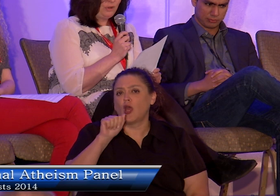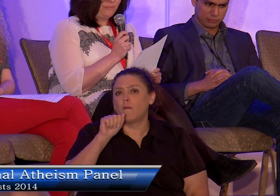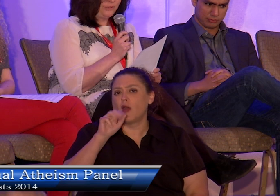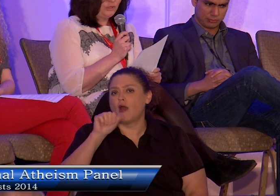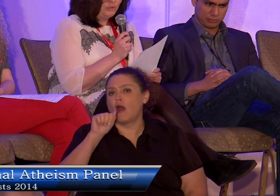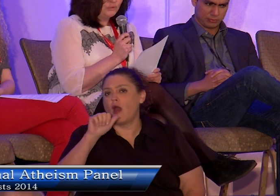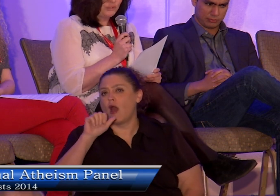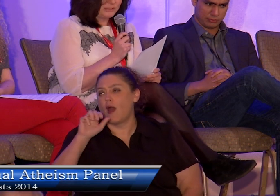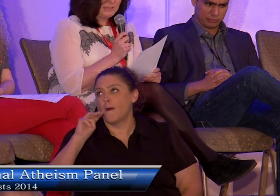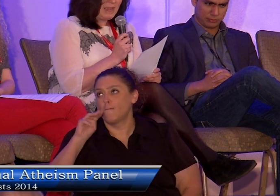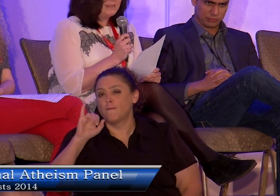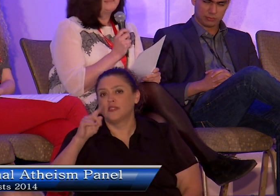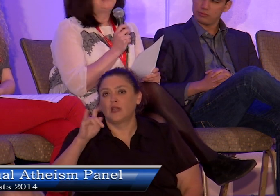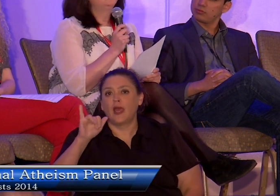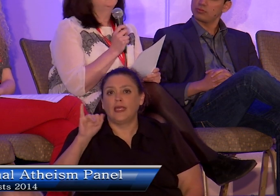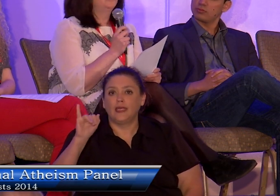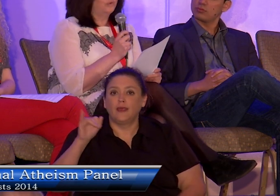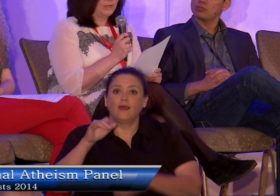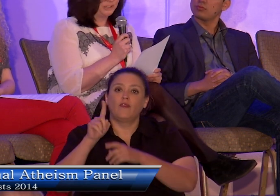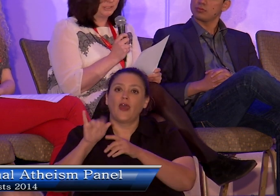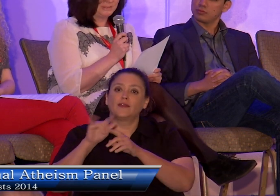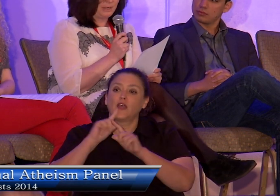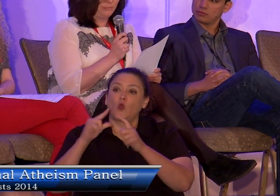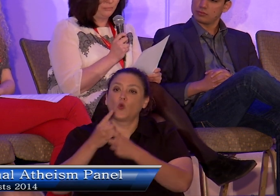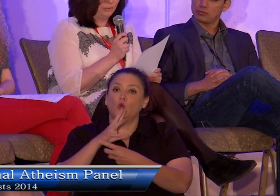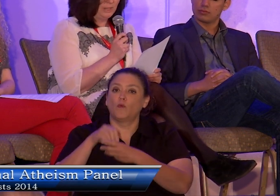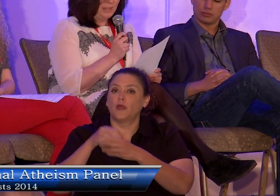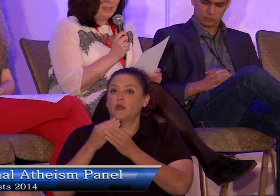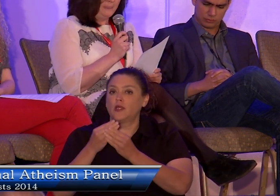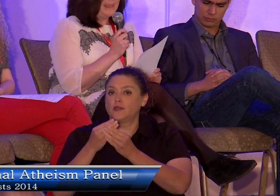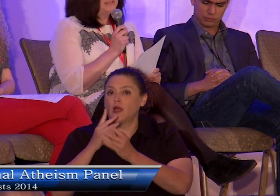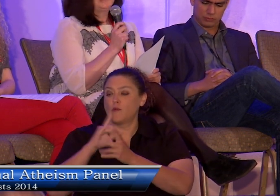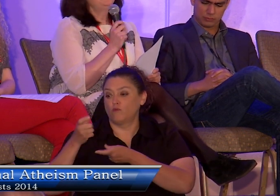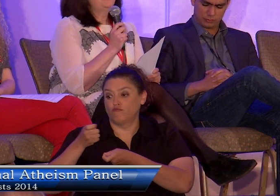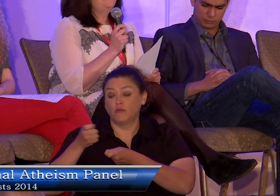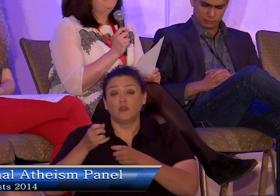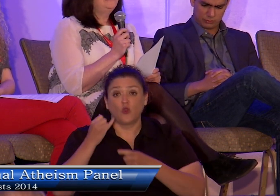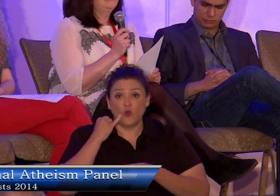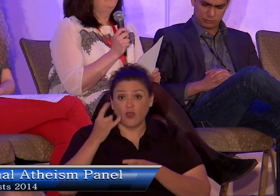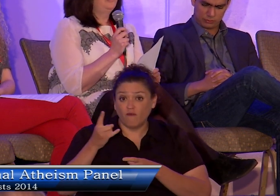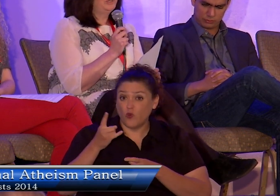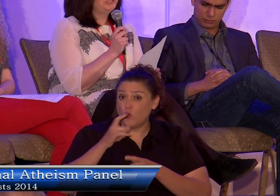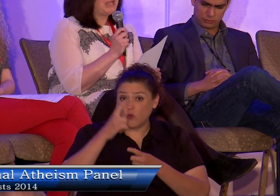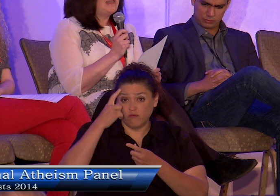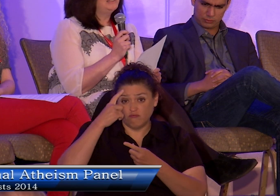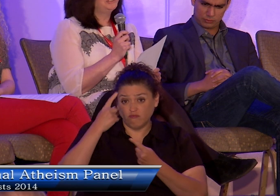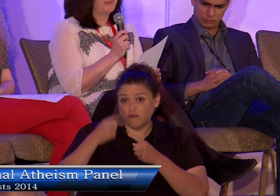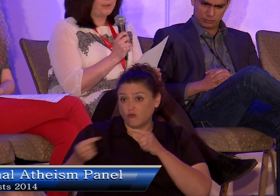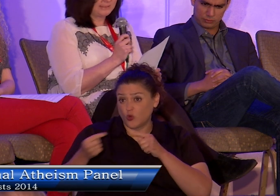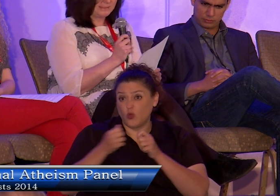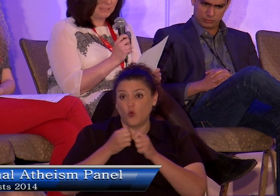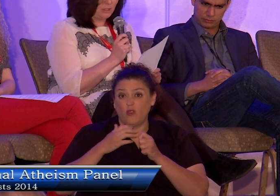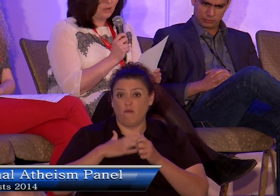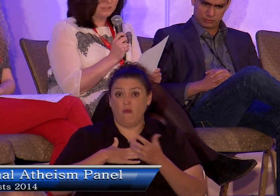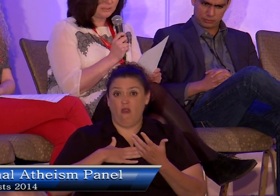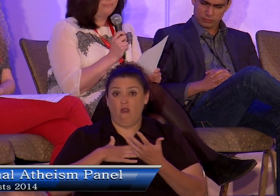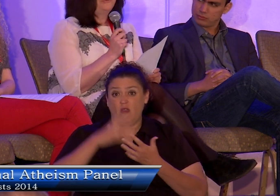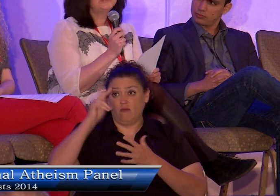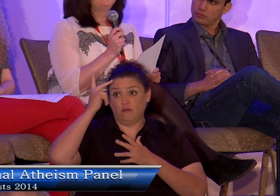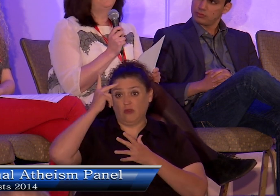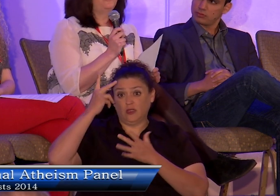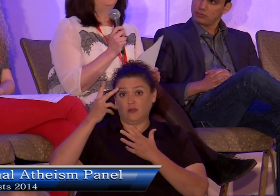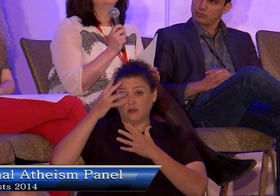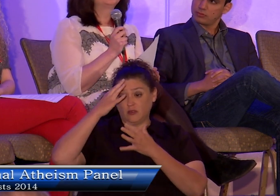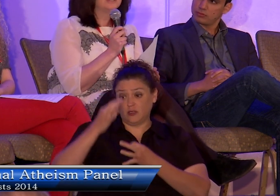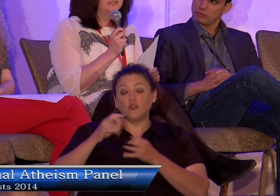it's very often used to silence anyone who questions their rule. So in my opinion, if you want to challenge apostasy laws,